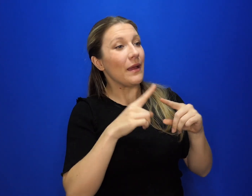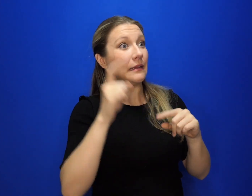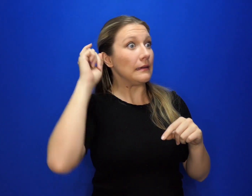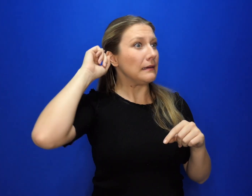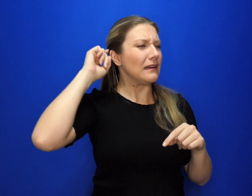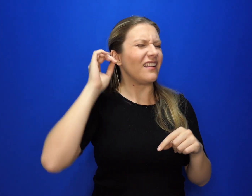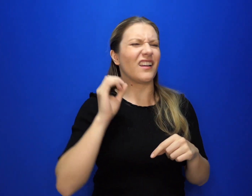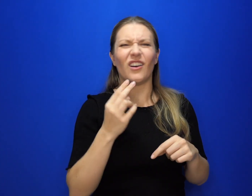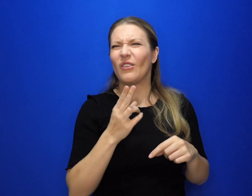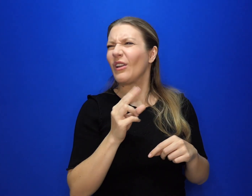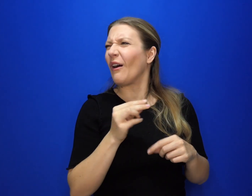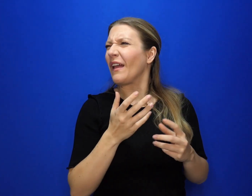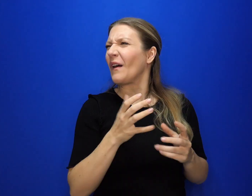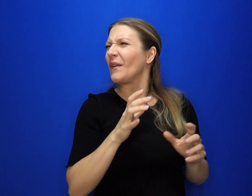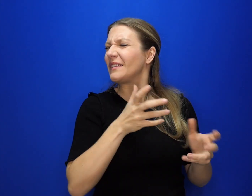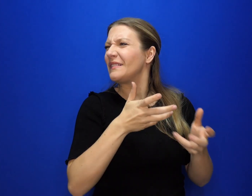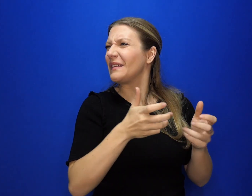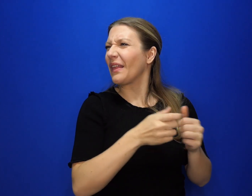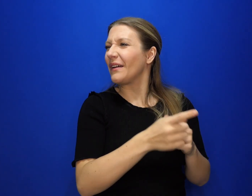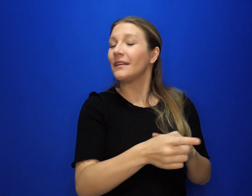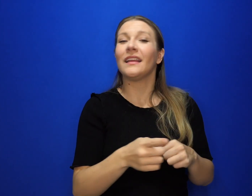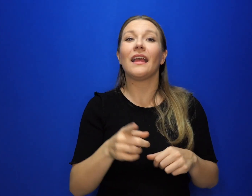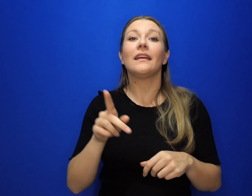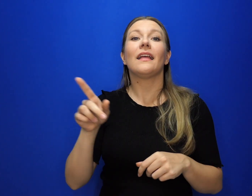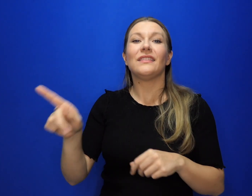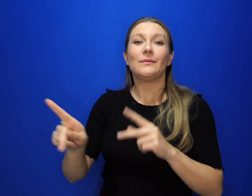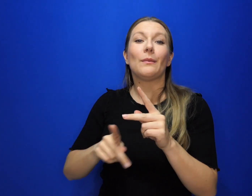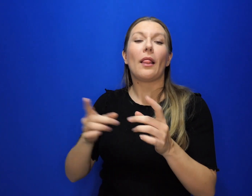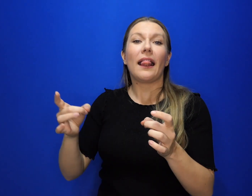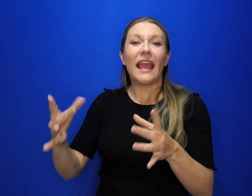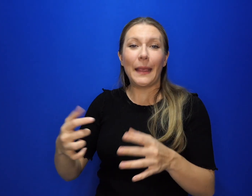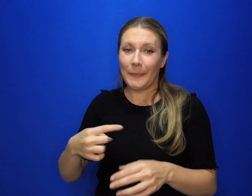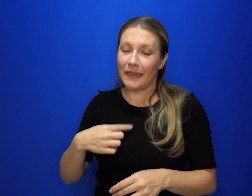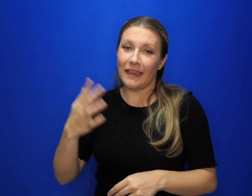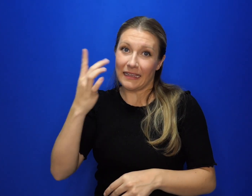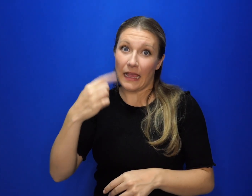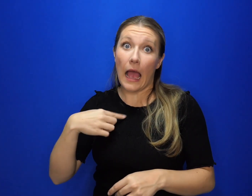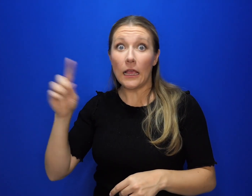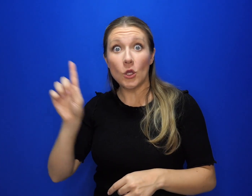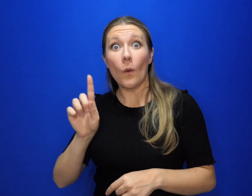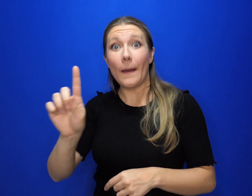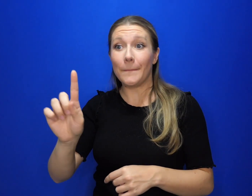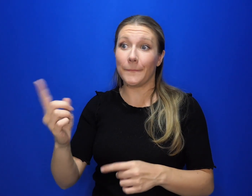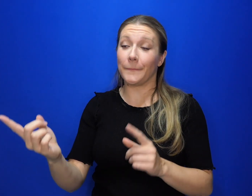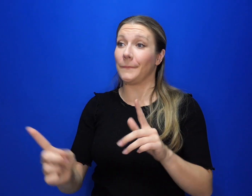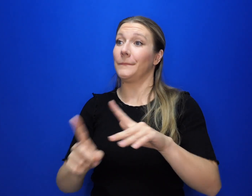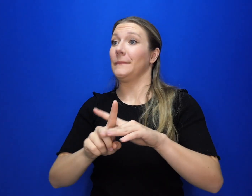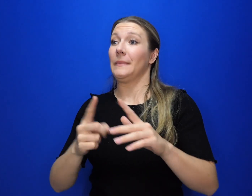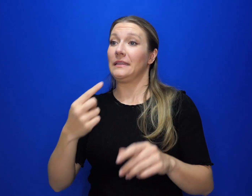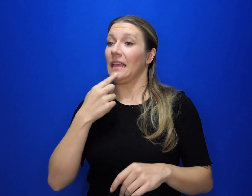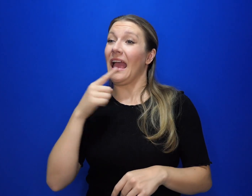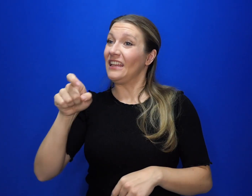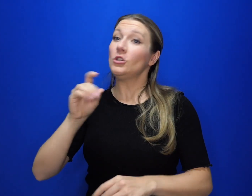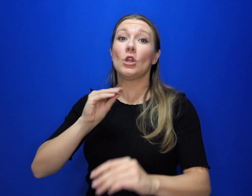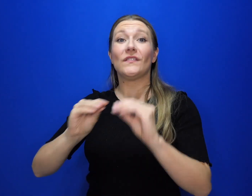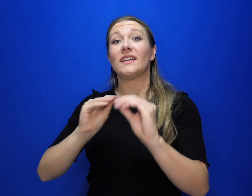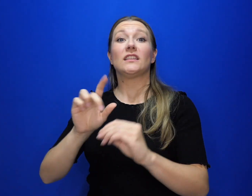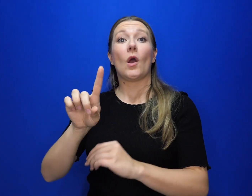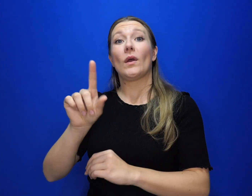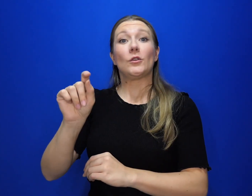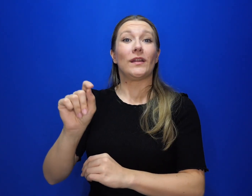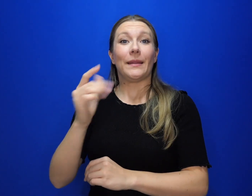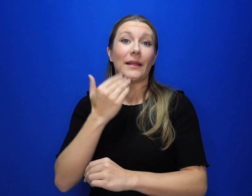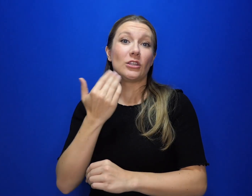When in the back of your mind, you're like, oh, these no. These people hate me because I'm in here going, like, you know, I need you to